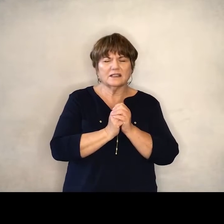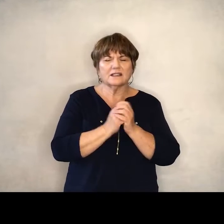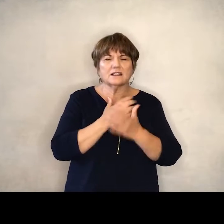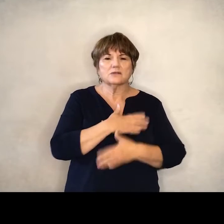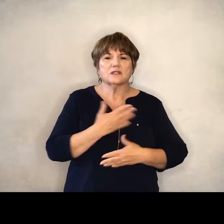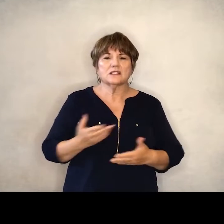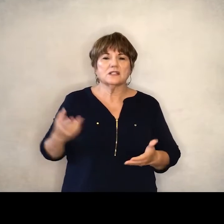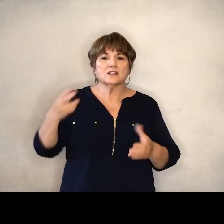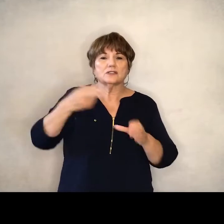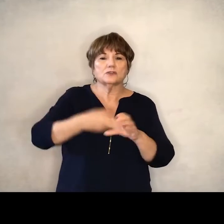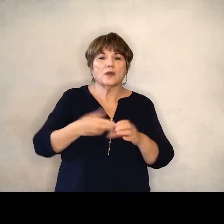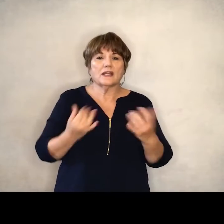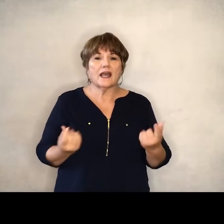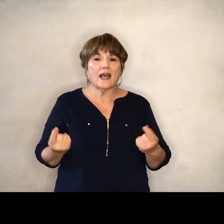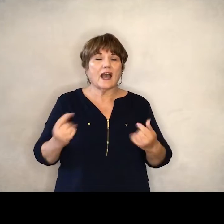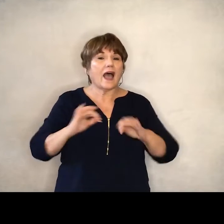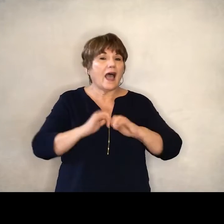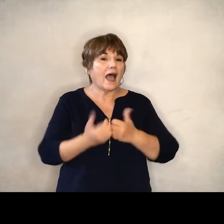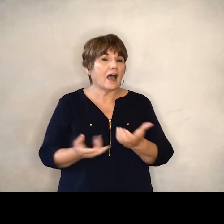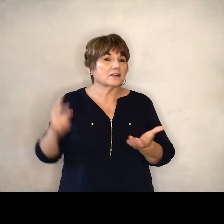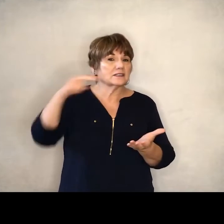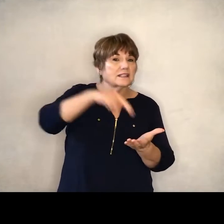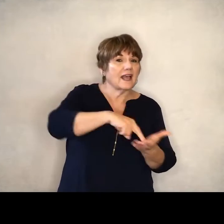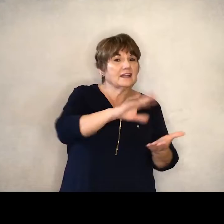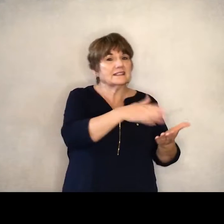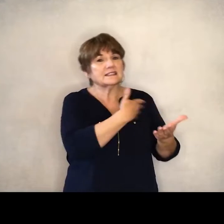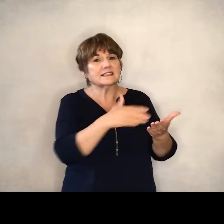by standing and singing.